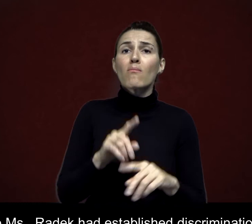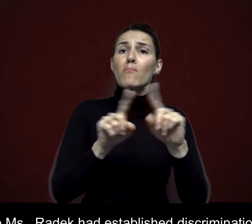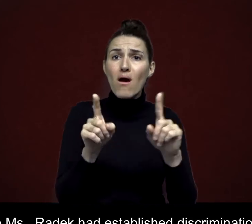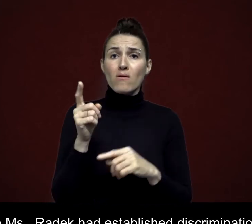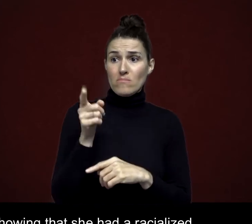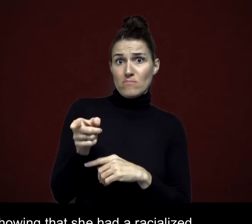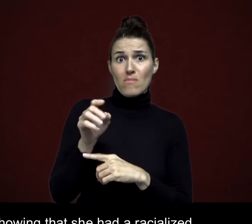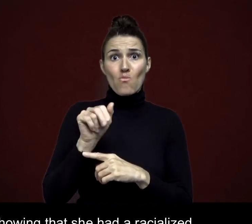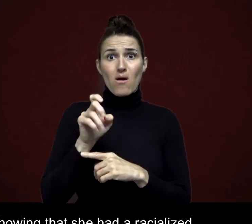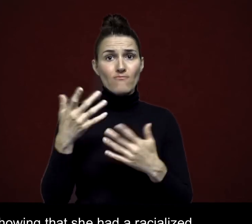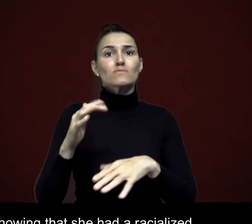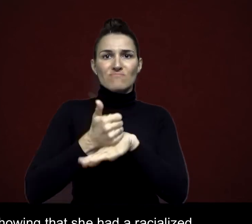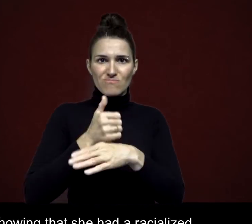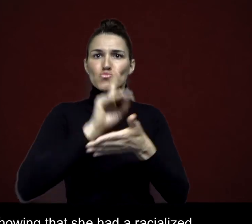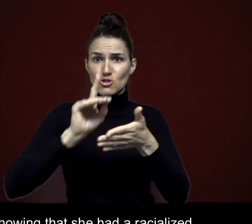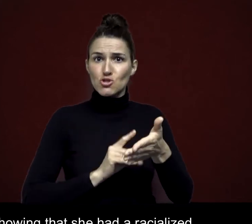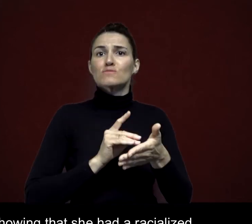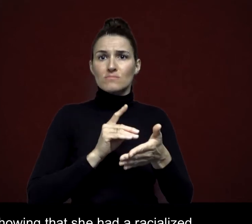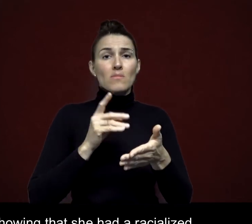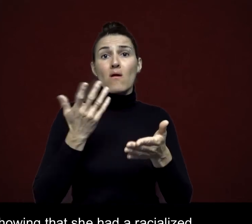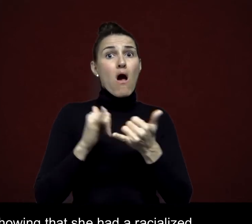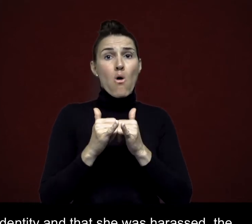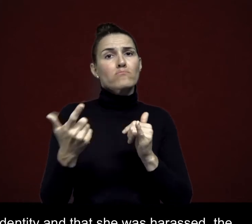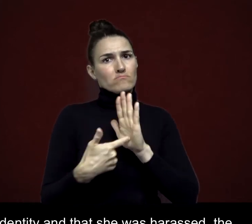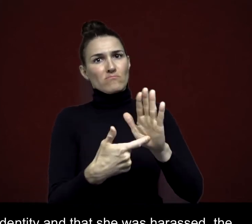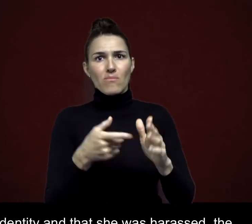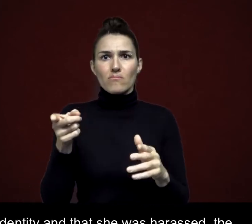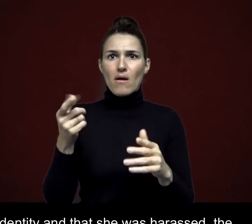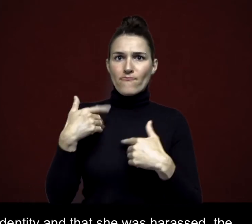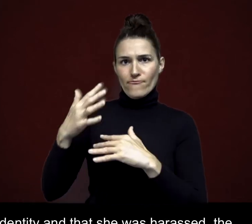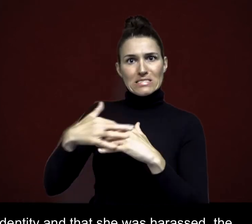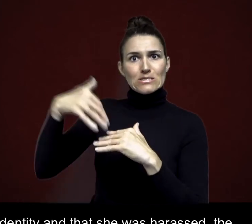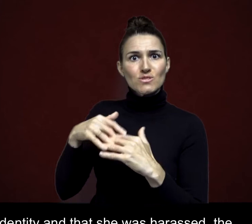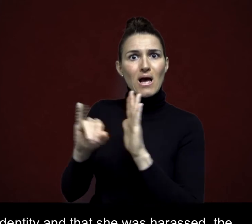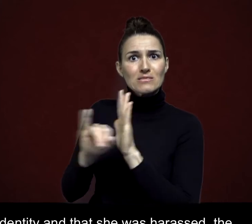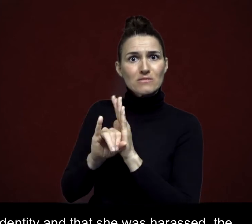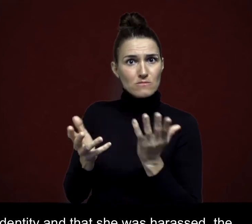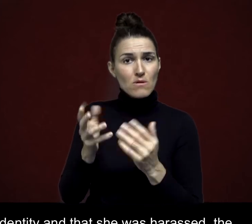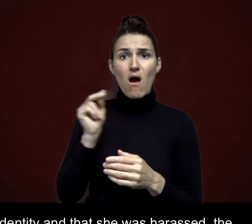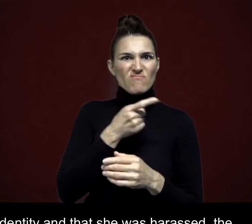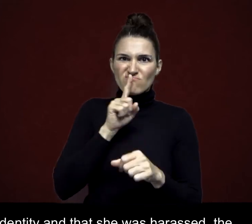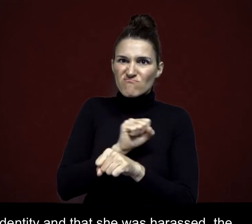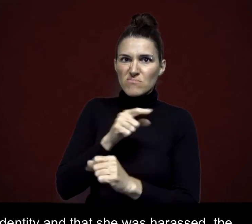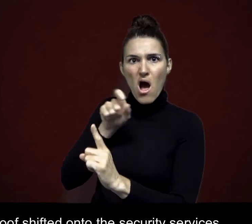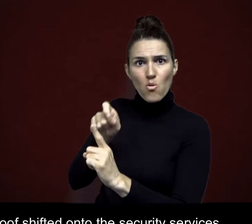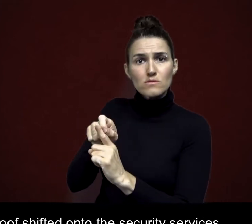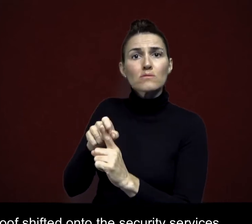discrimination on its face by showing that she had a racialized Indigenous identity and that she was harassed, the burden of proof